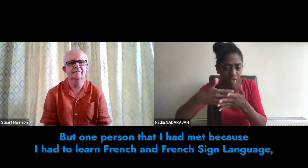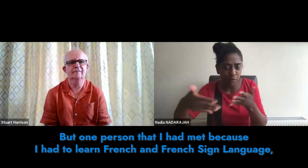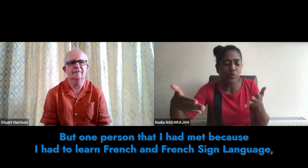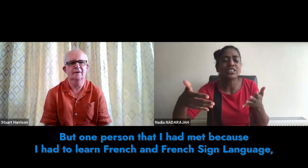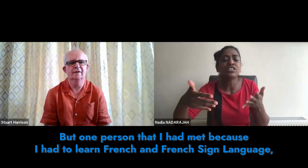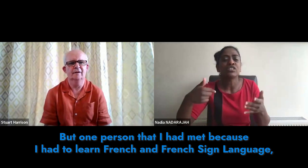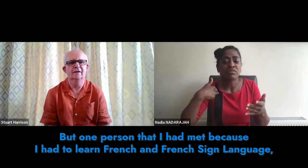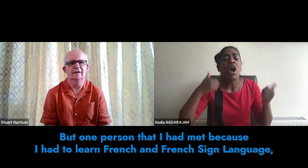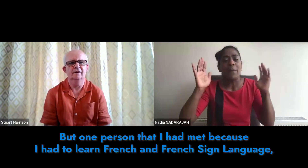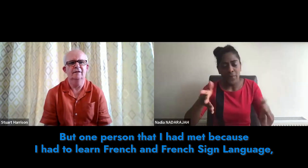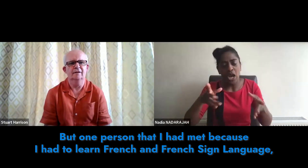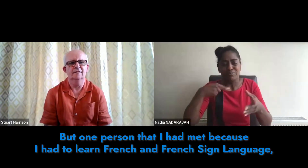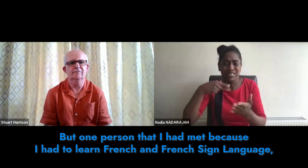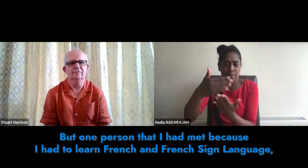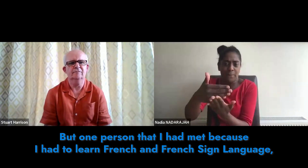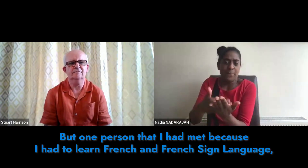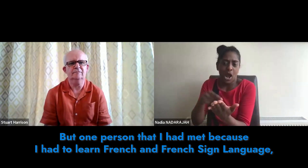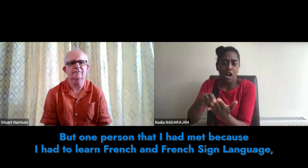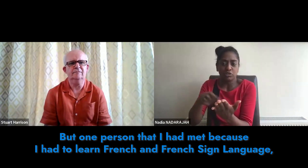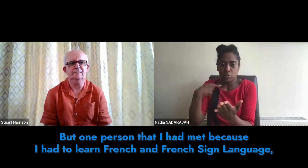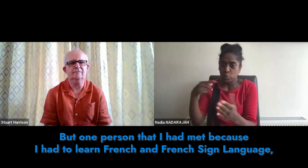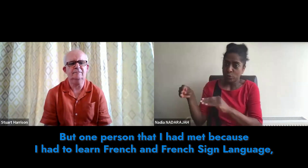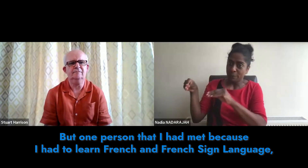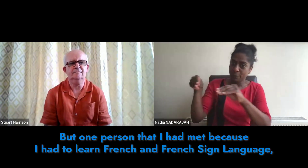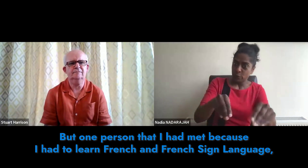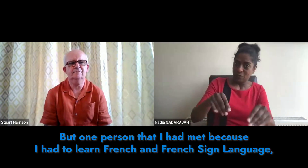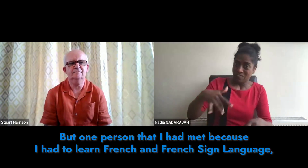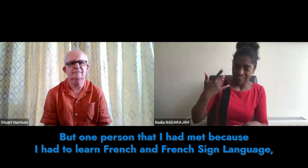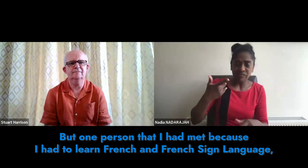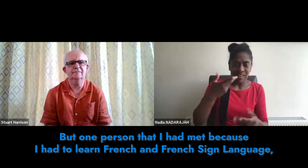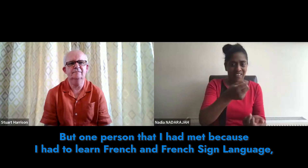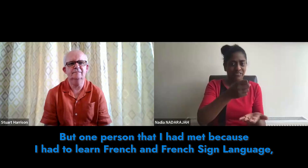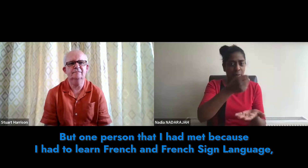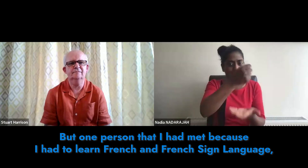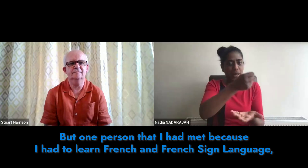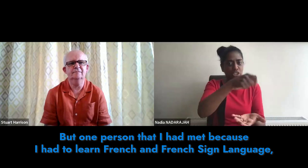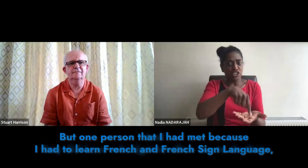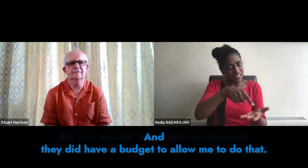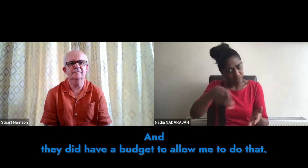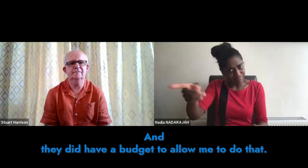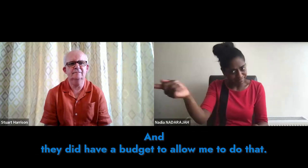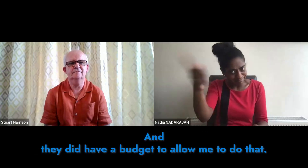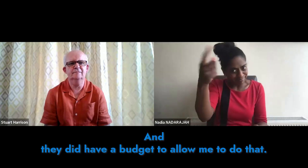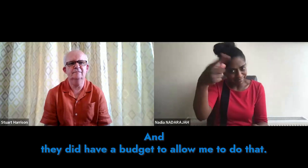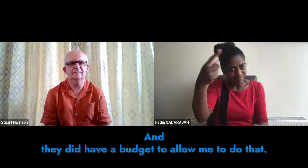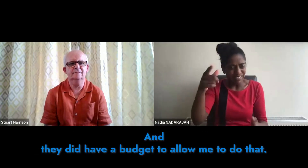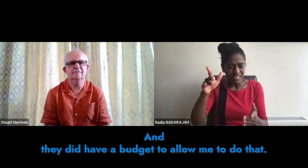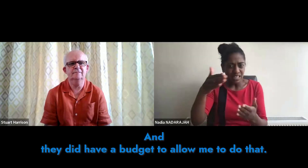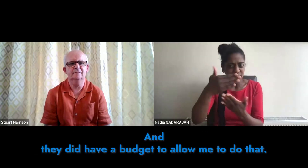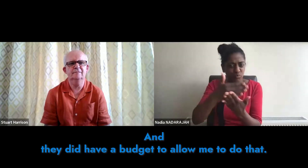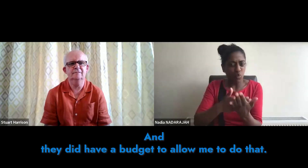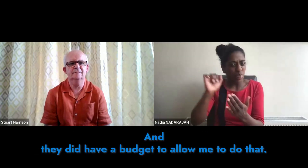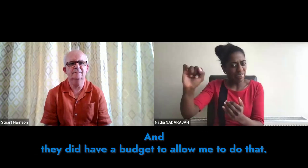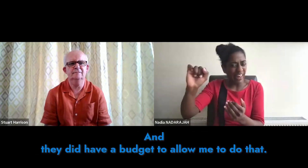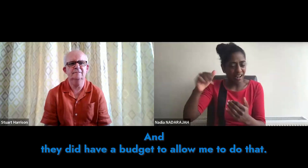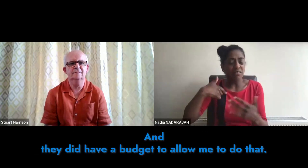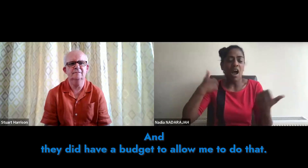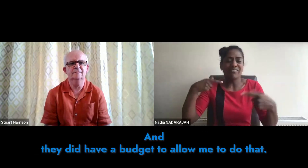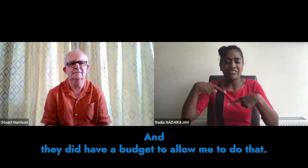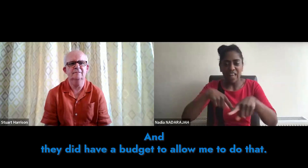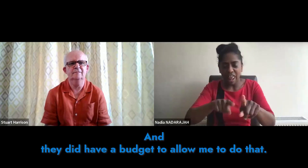that I had met, because I had to learn French and langue sans français, French sign language, and they did have a